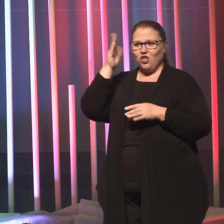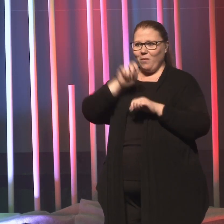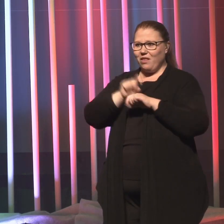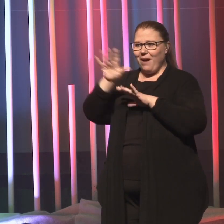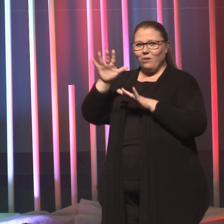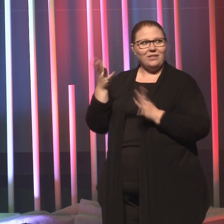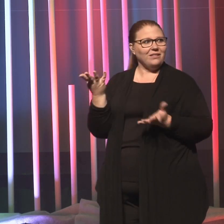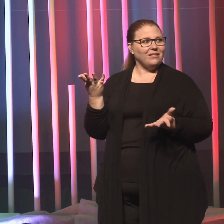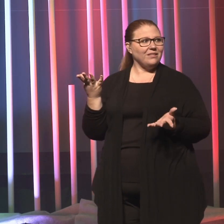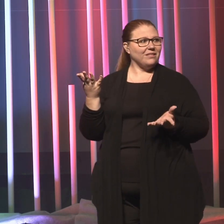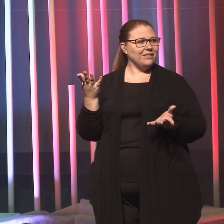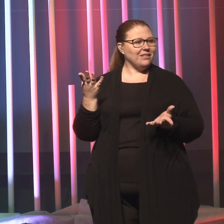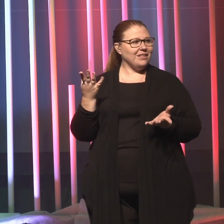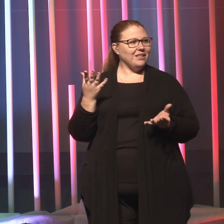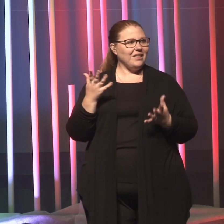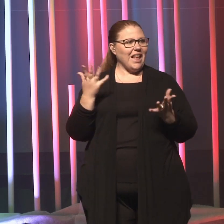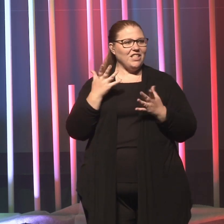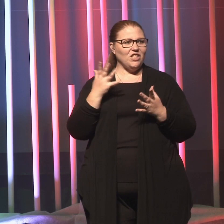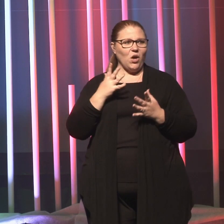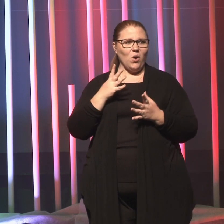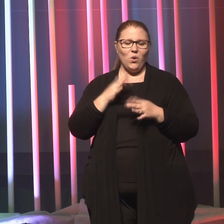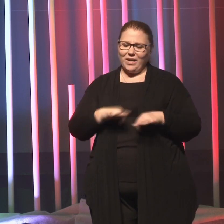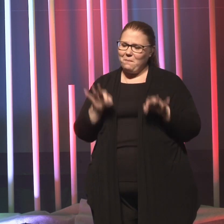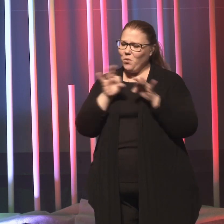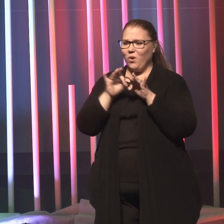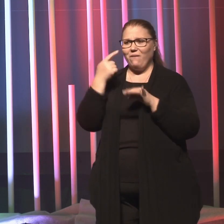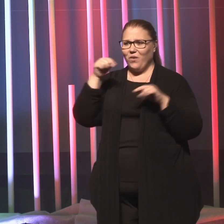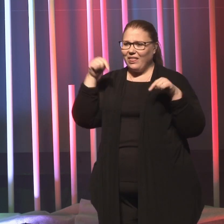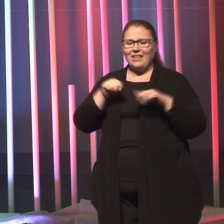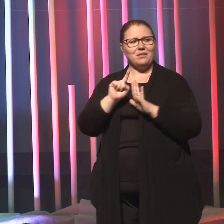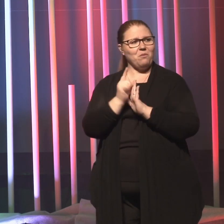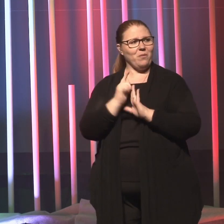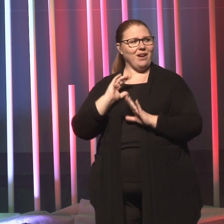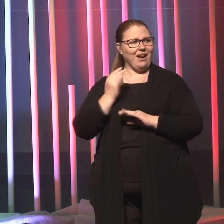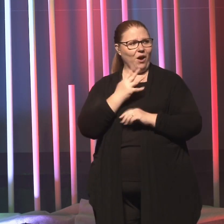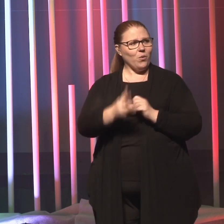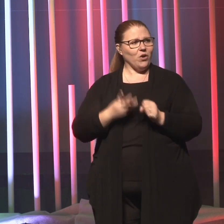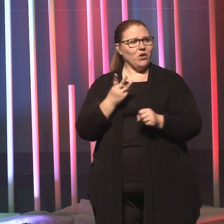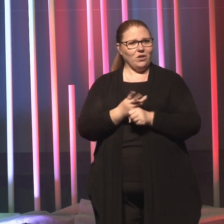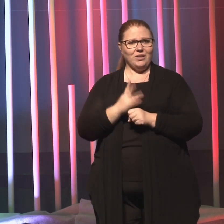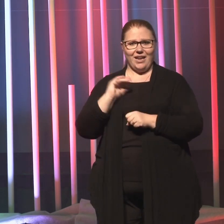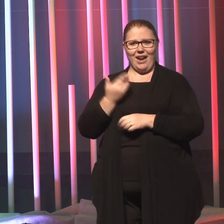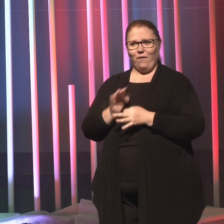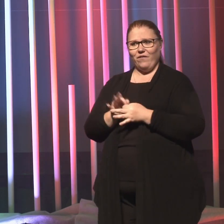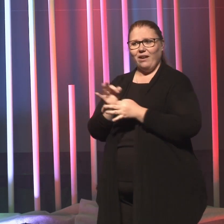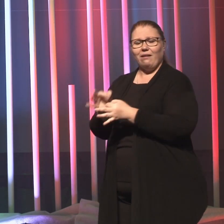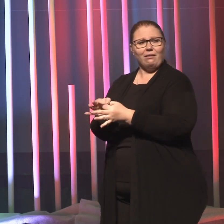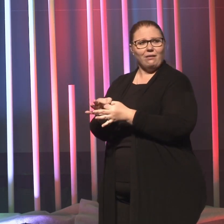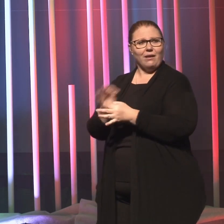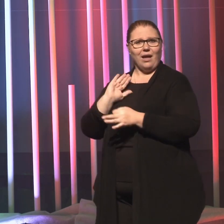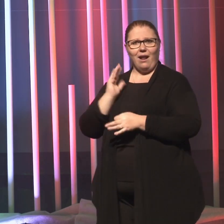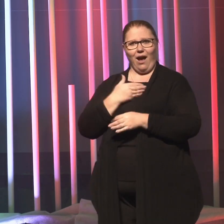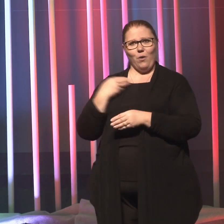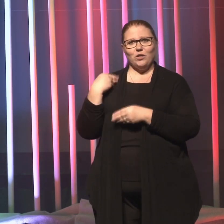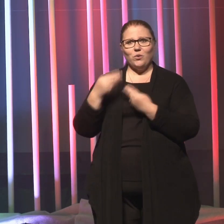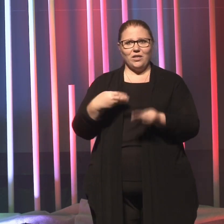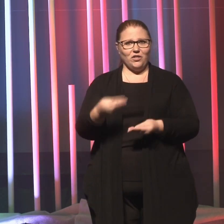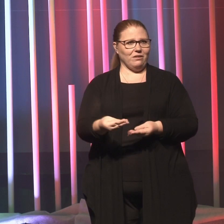Mount is so relevant to this moment in our world and in our faith and in our tradition.